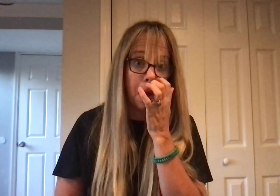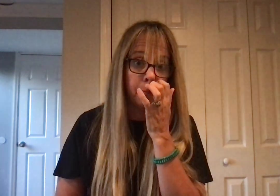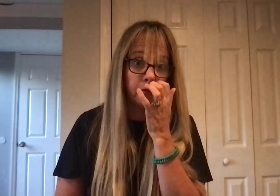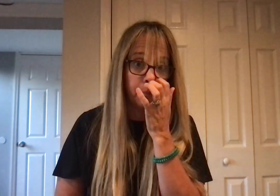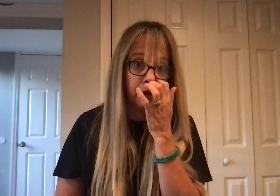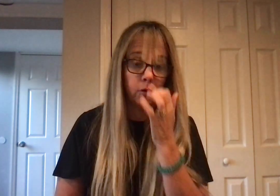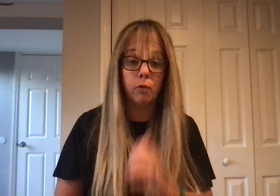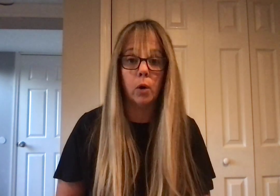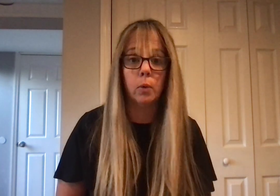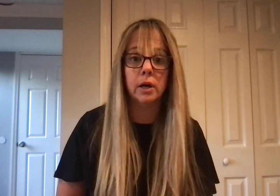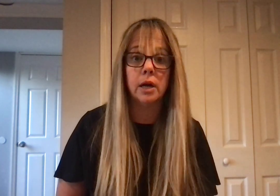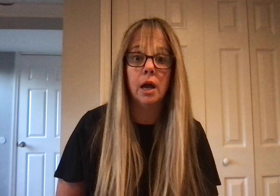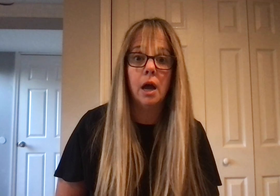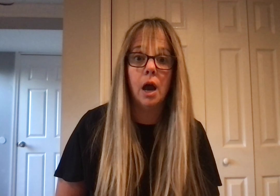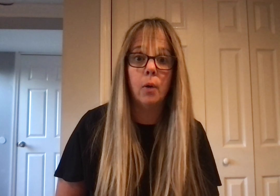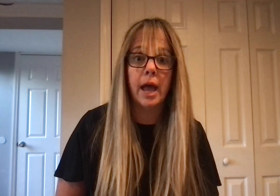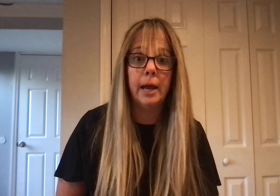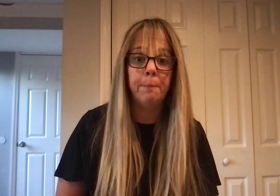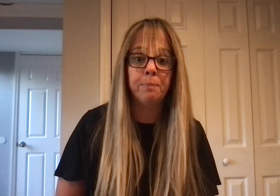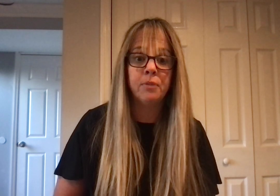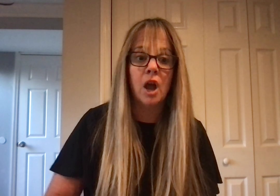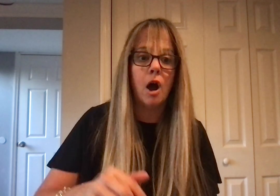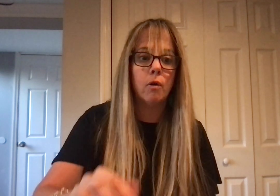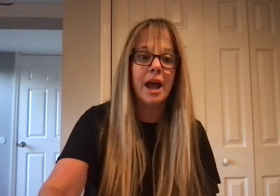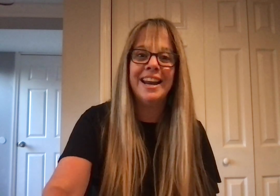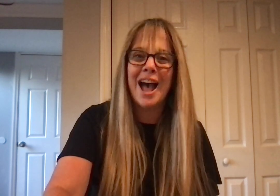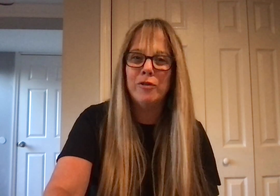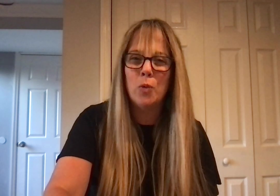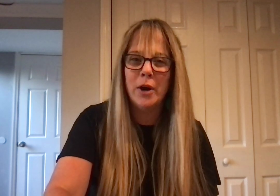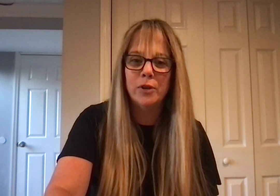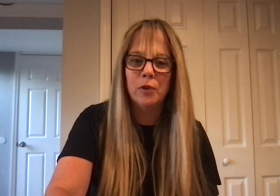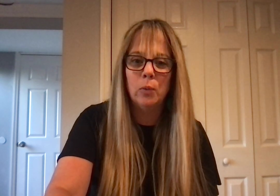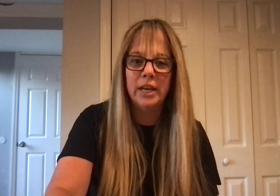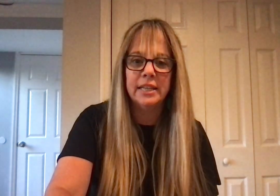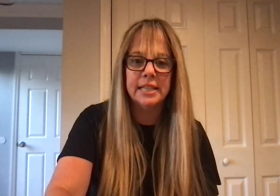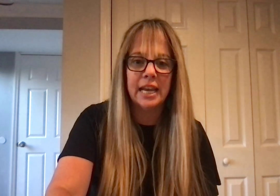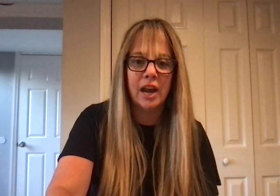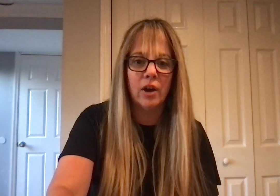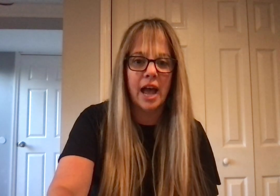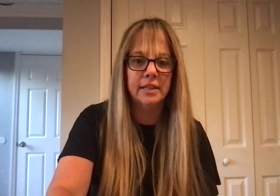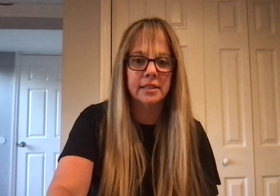from here forward. Okay, all right, have a wonderful week. Take care, guys.